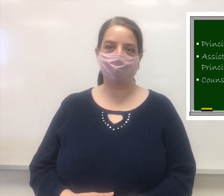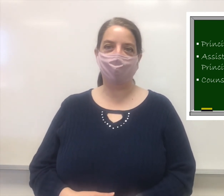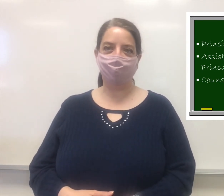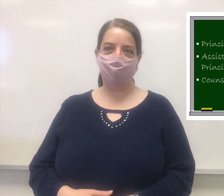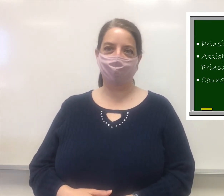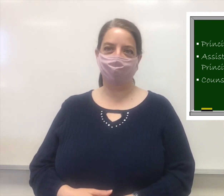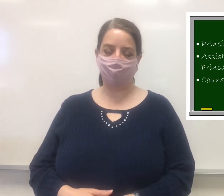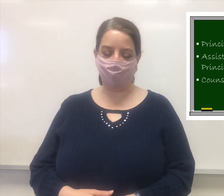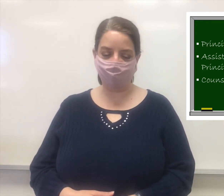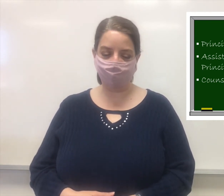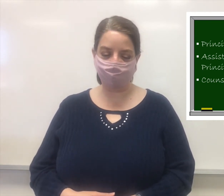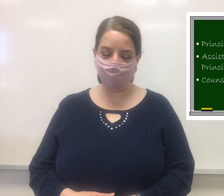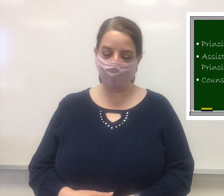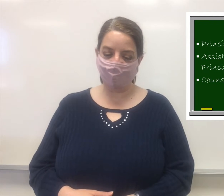often how they're addressed.